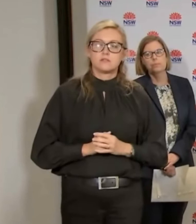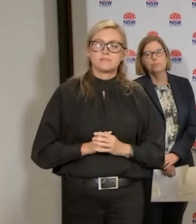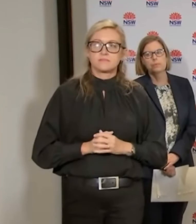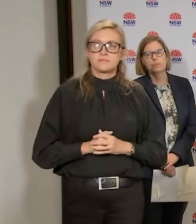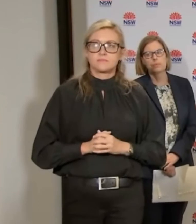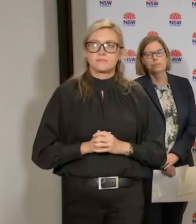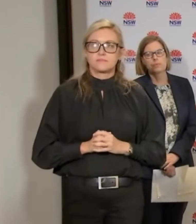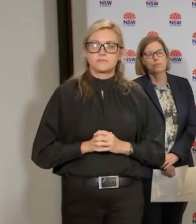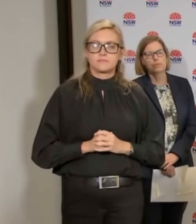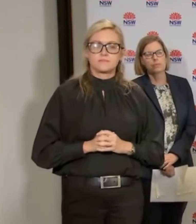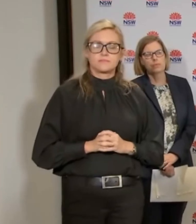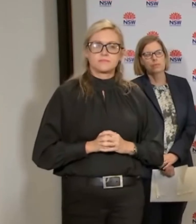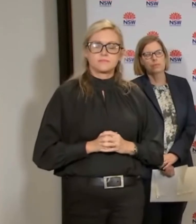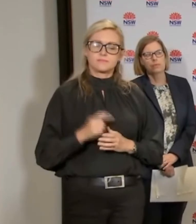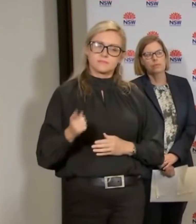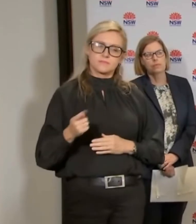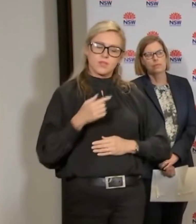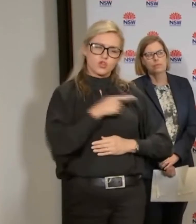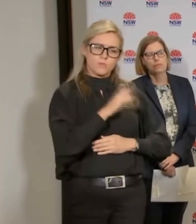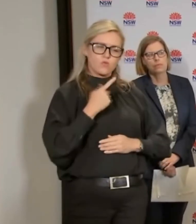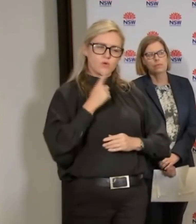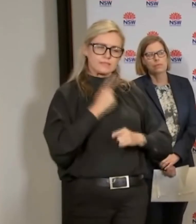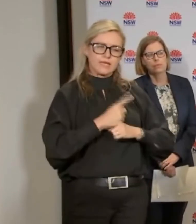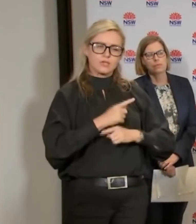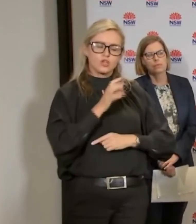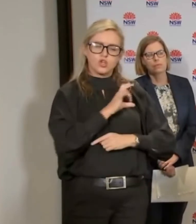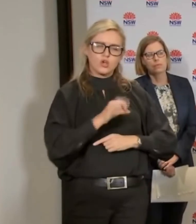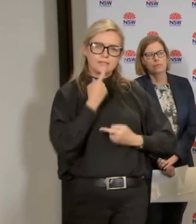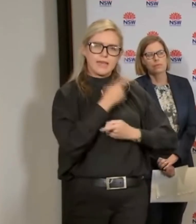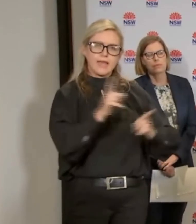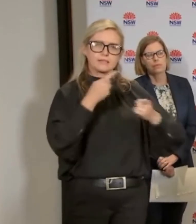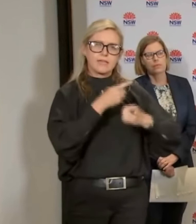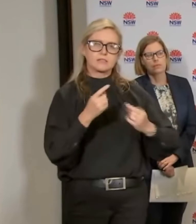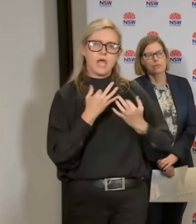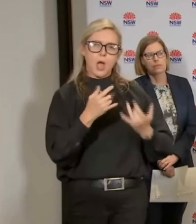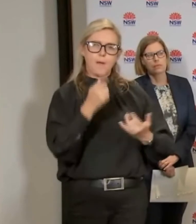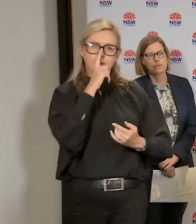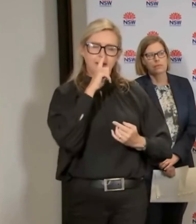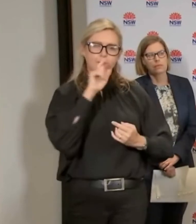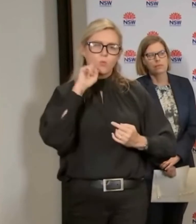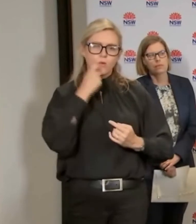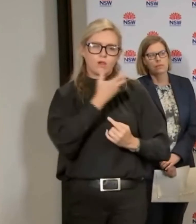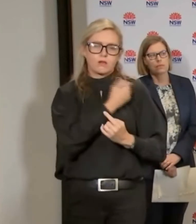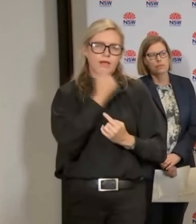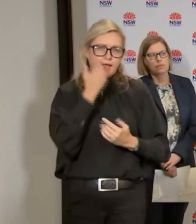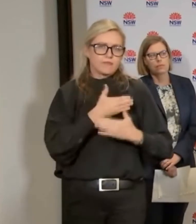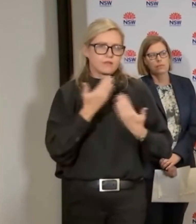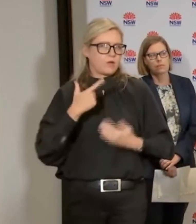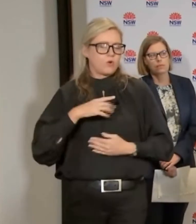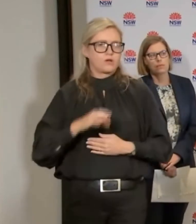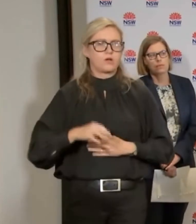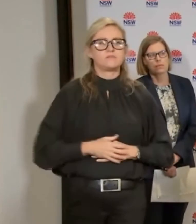us how many people are getting the jab each day? Because the pandemic, because we're likely to be living with COVID